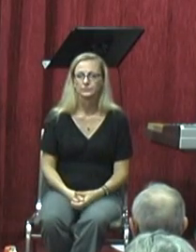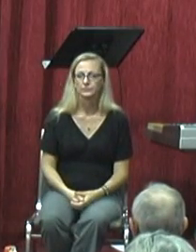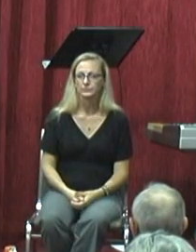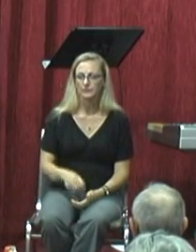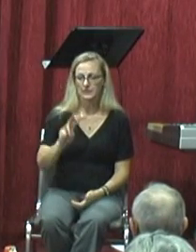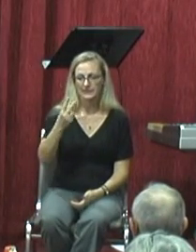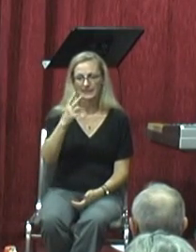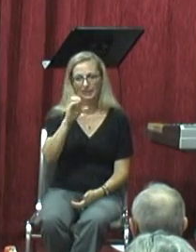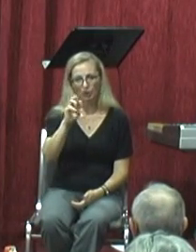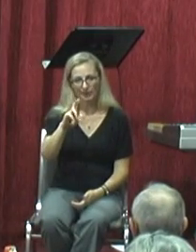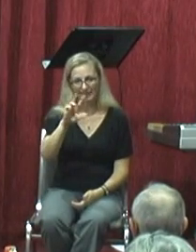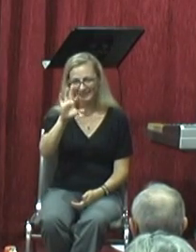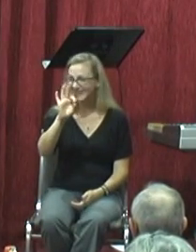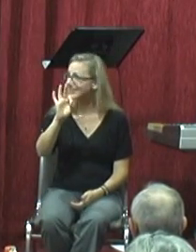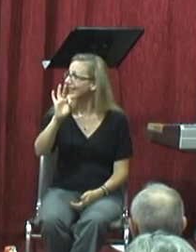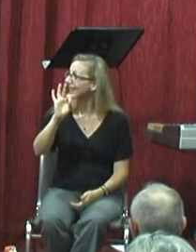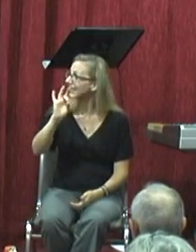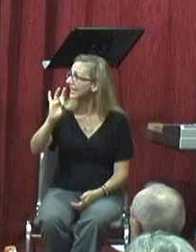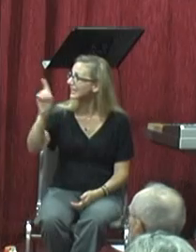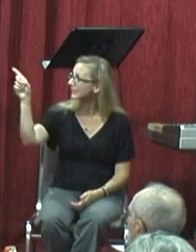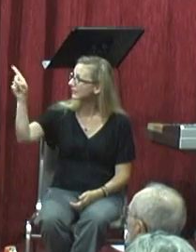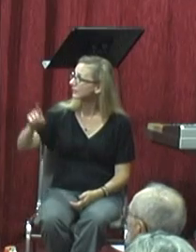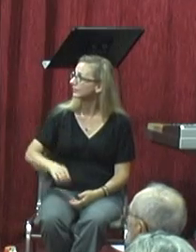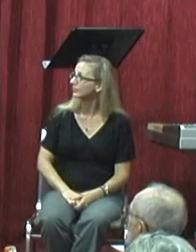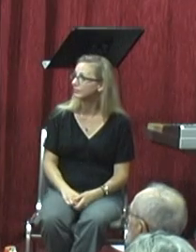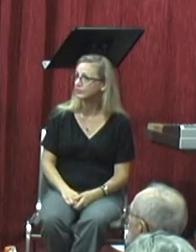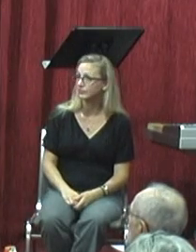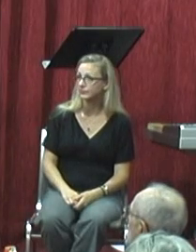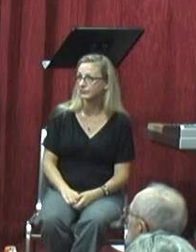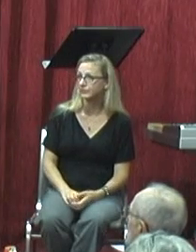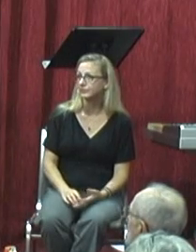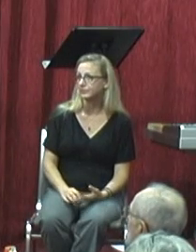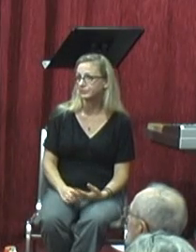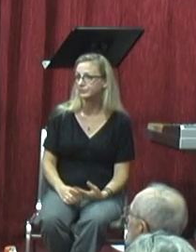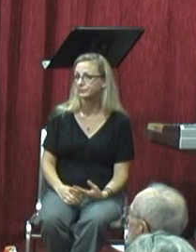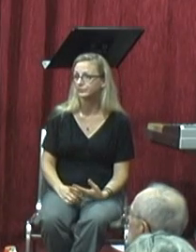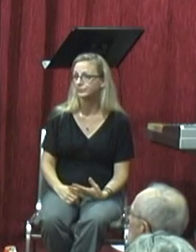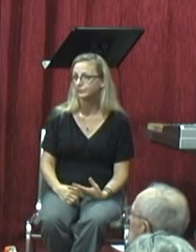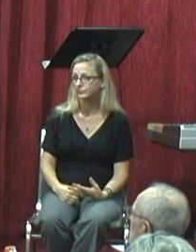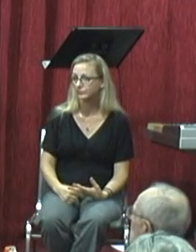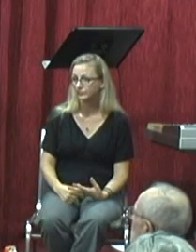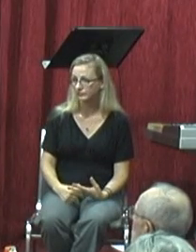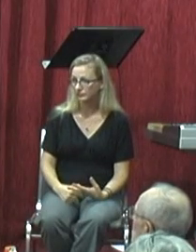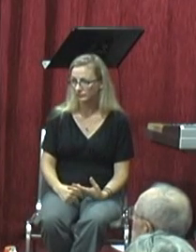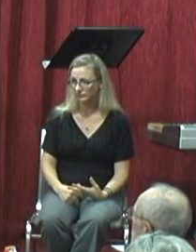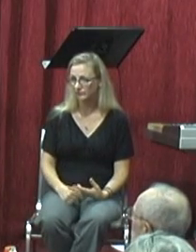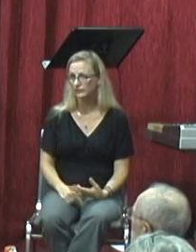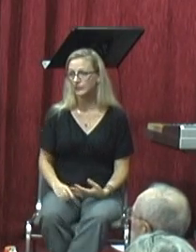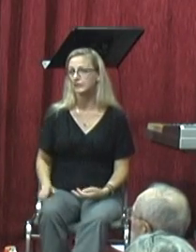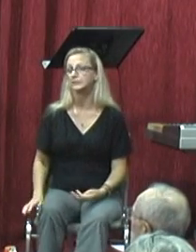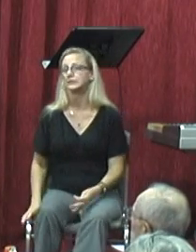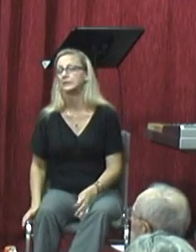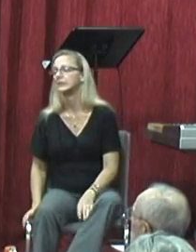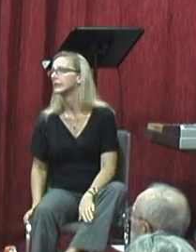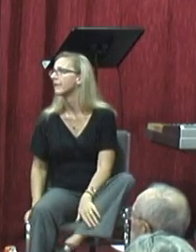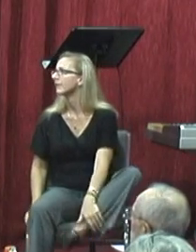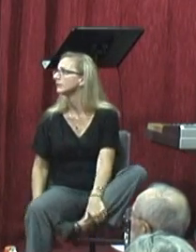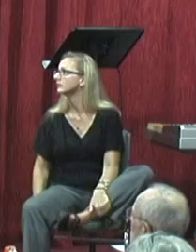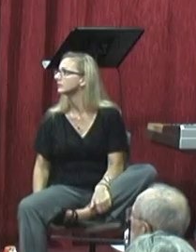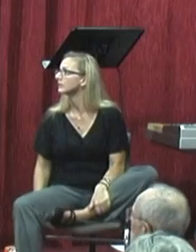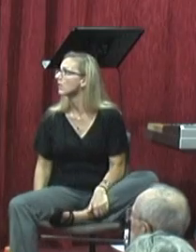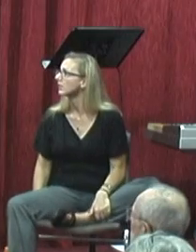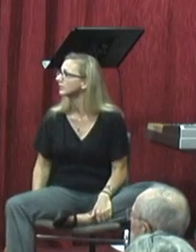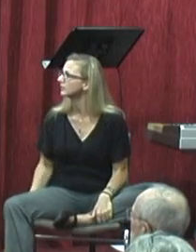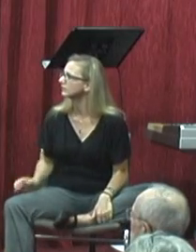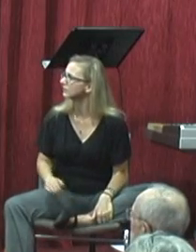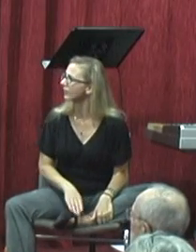2 Corinthians chapter 9, verse 8. Moreover, God has the power to provide you with every gracious gift in abundance, so